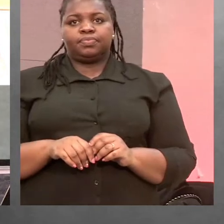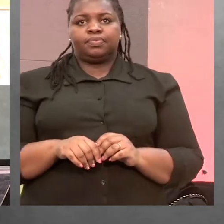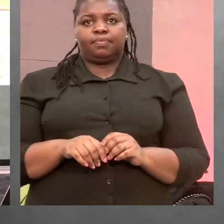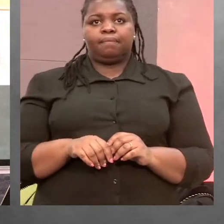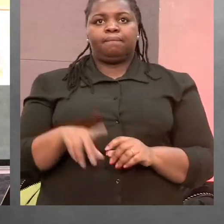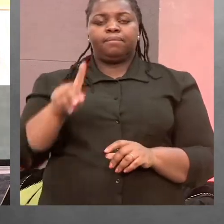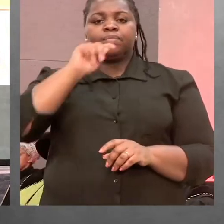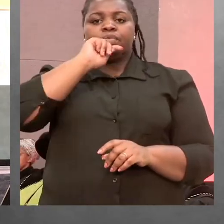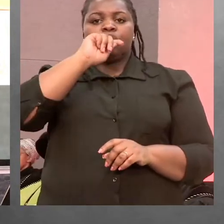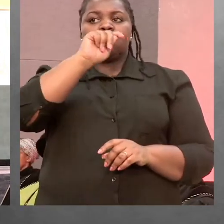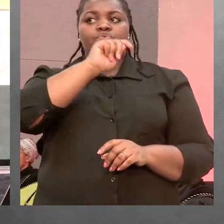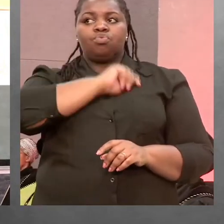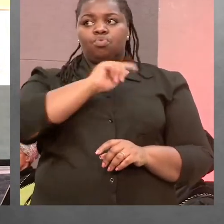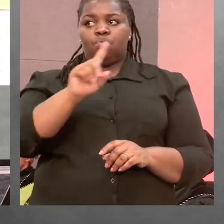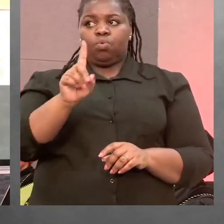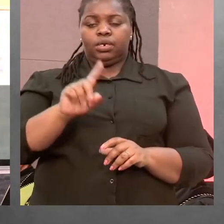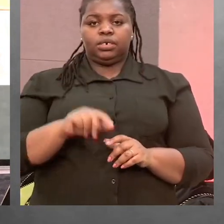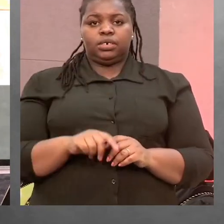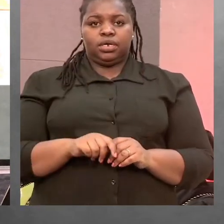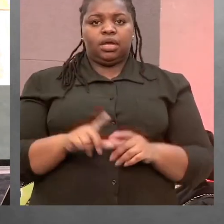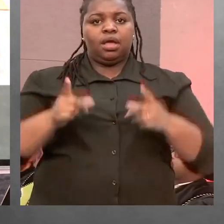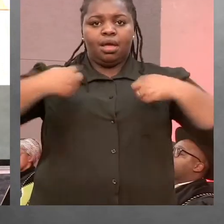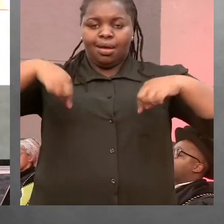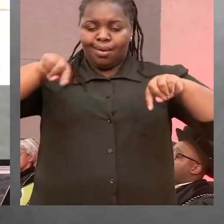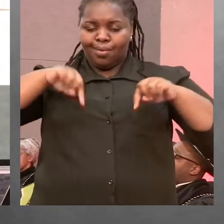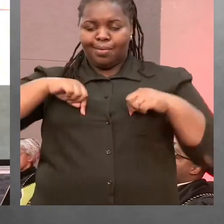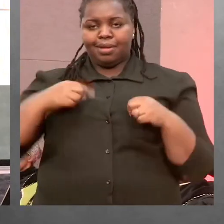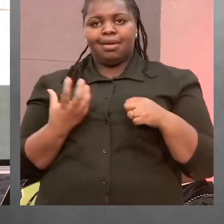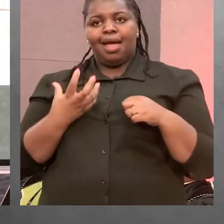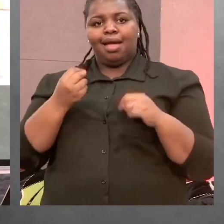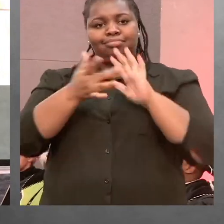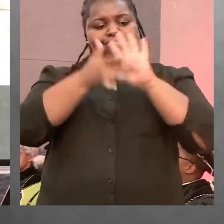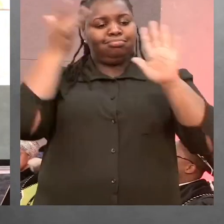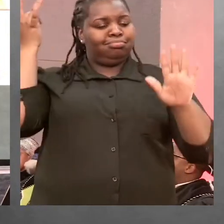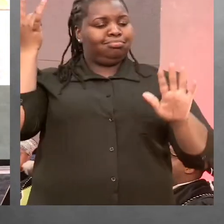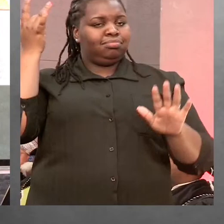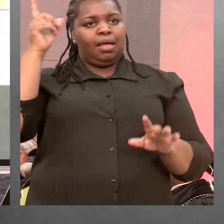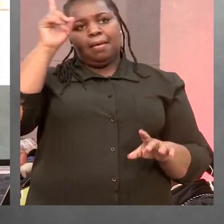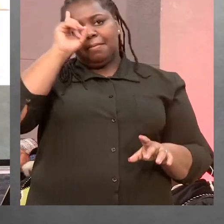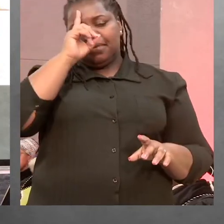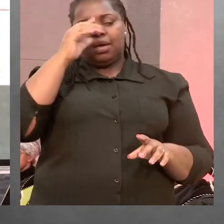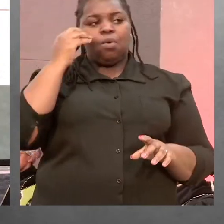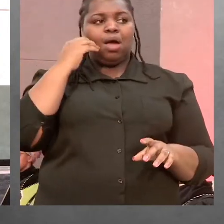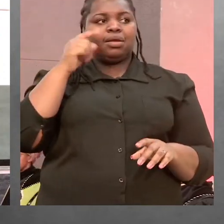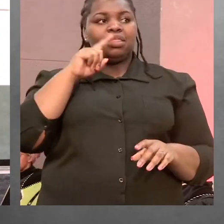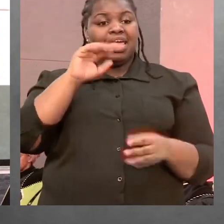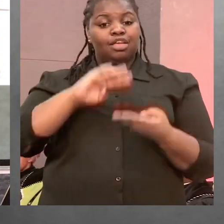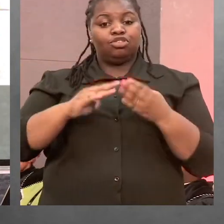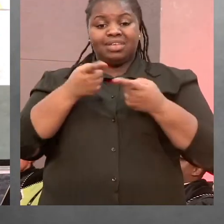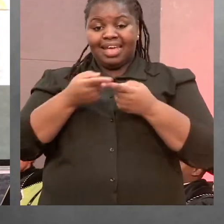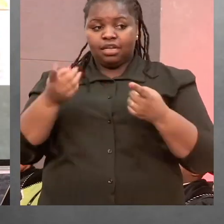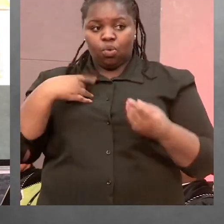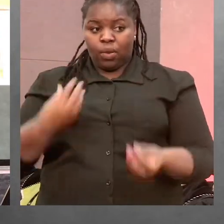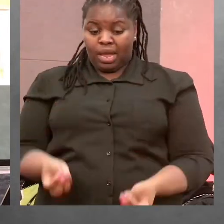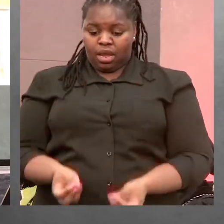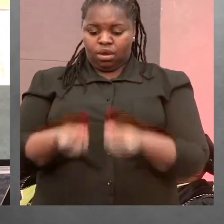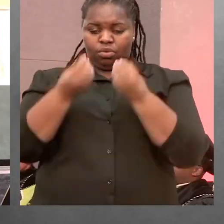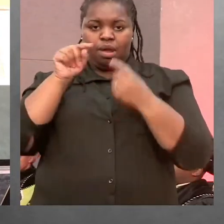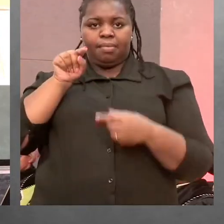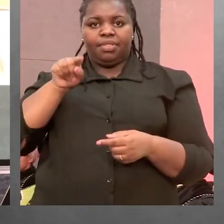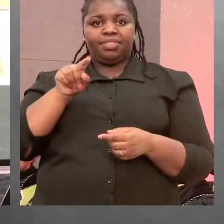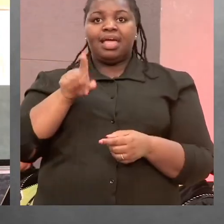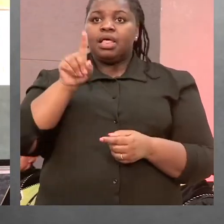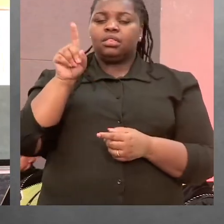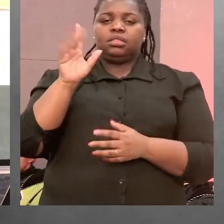The truth of the matter is that we are all conditioned, black and white, by the society in which we grew up.